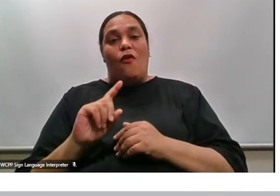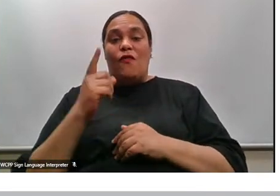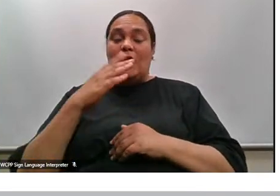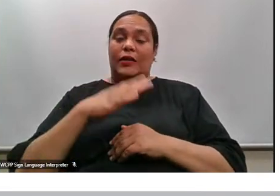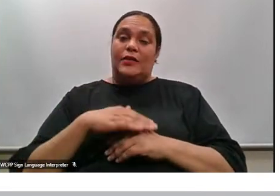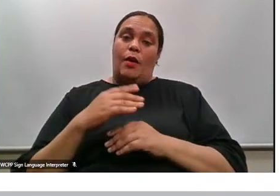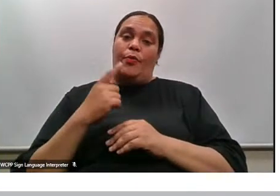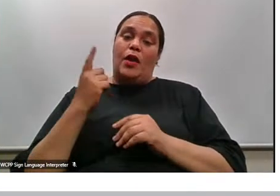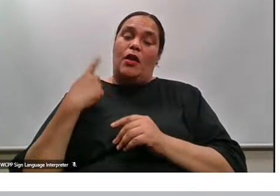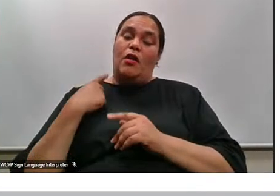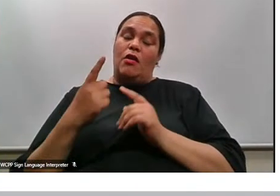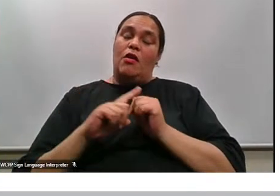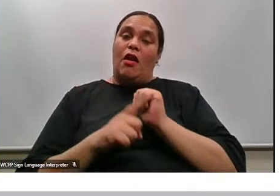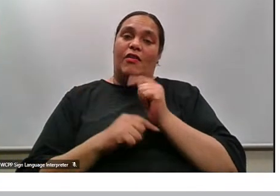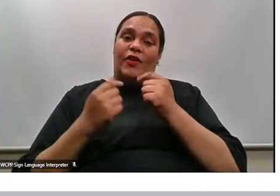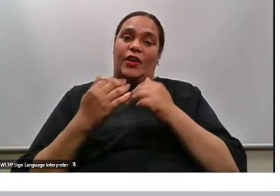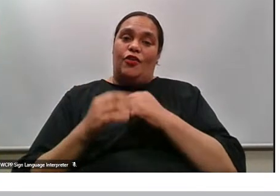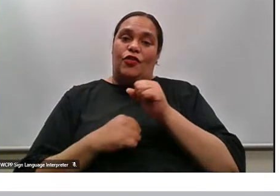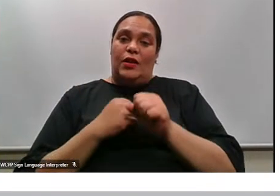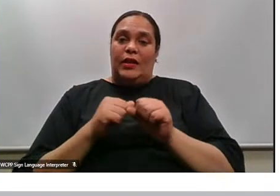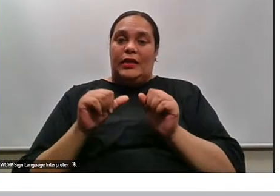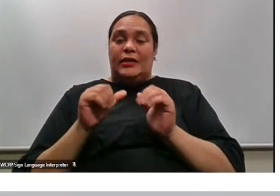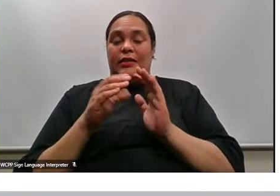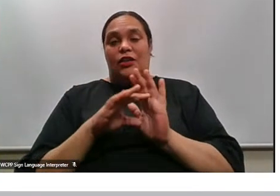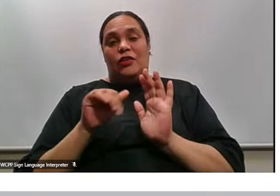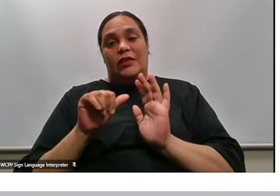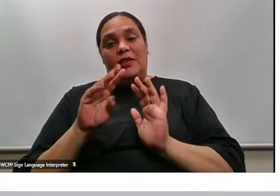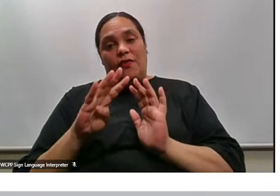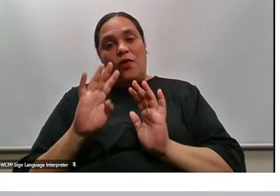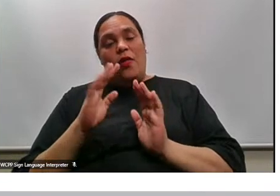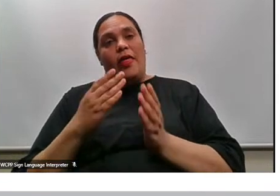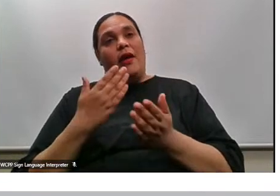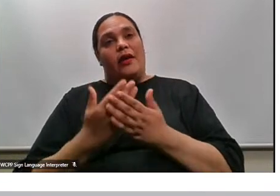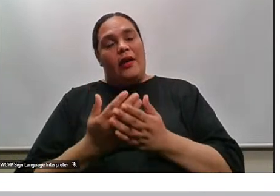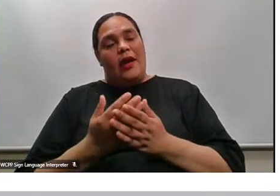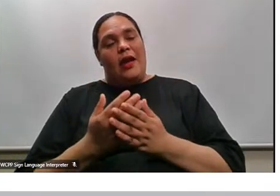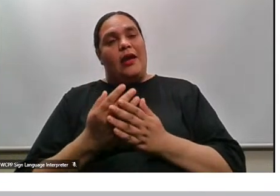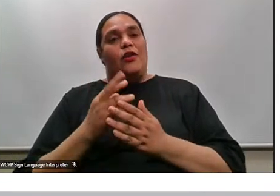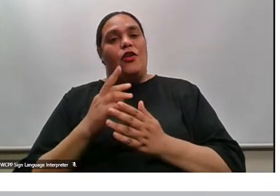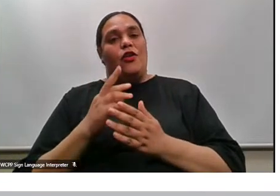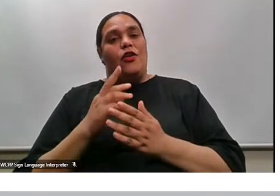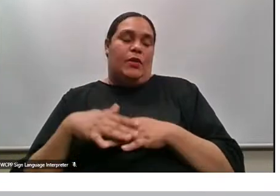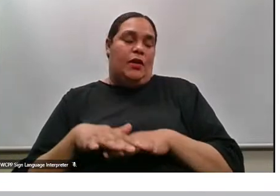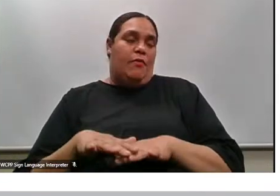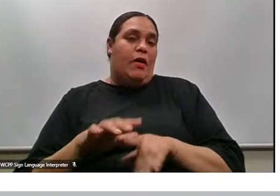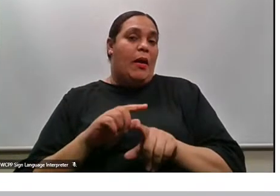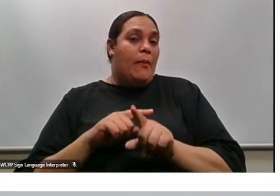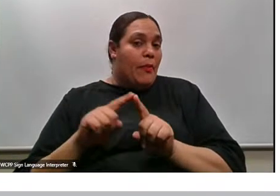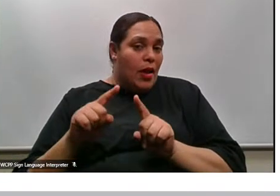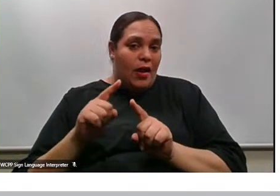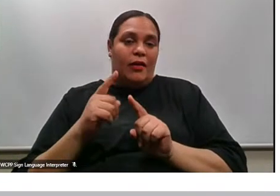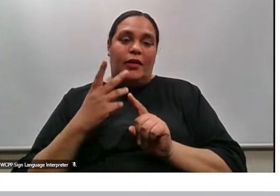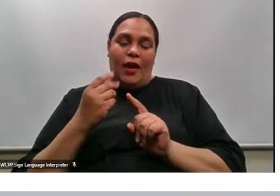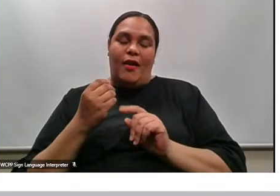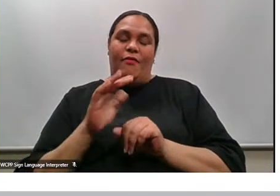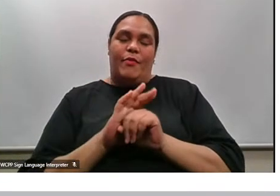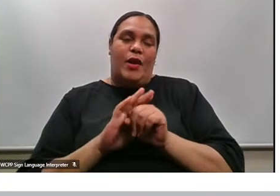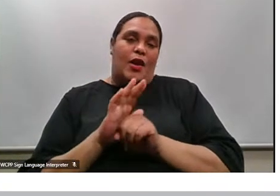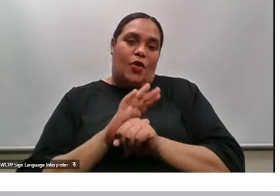last financial year, Section 64s were able to be implemented. But it was against the background